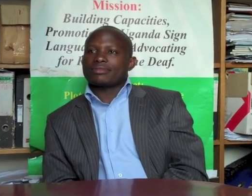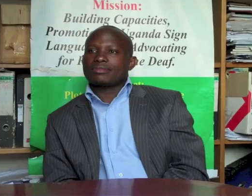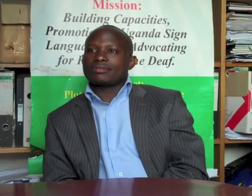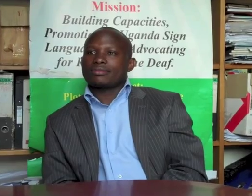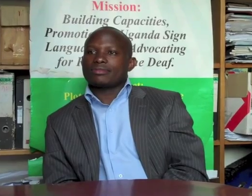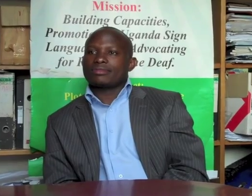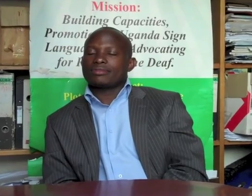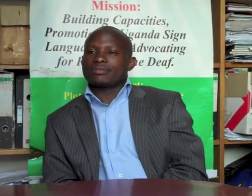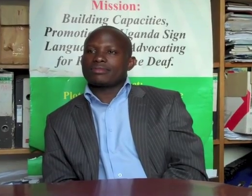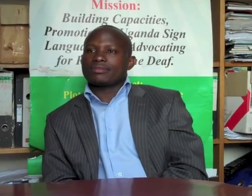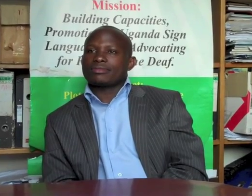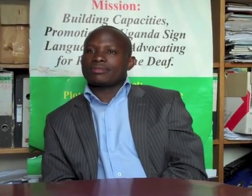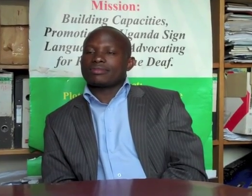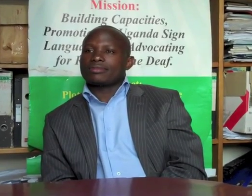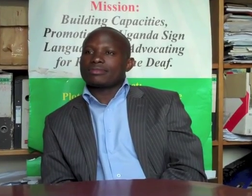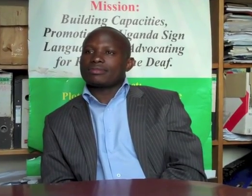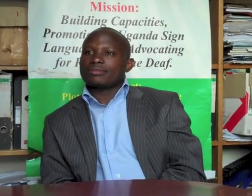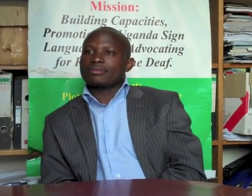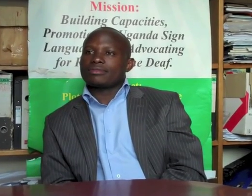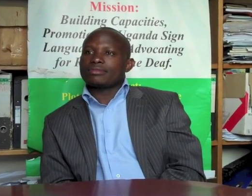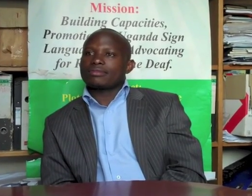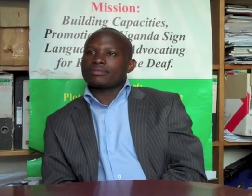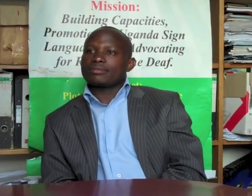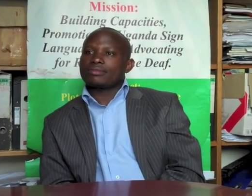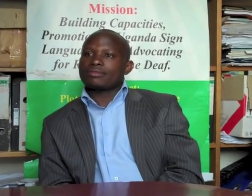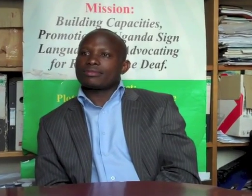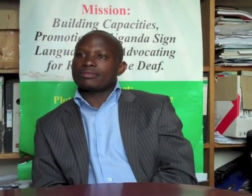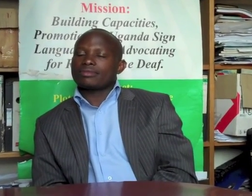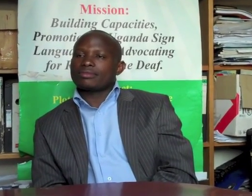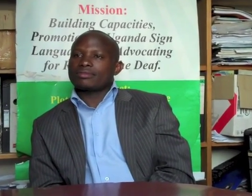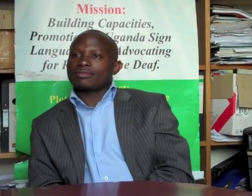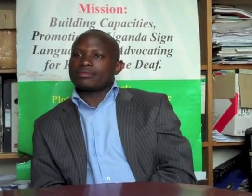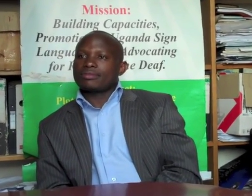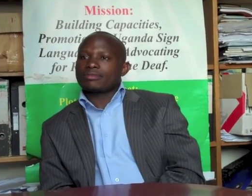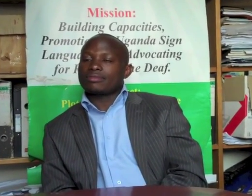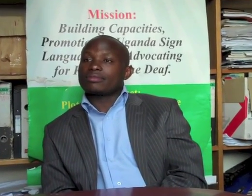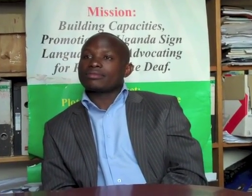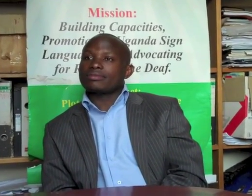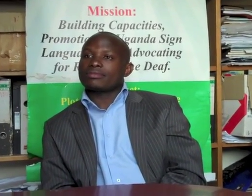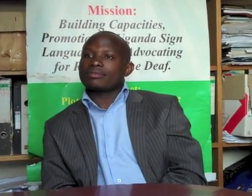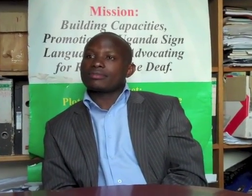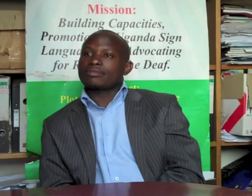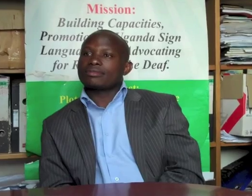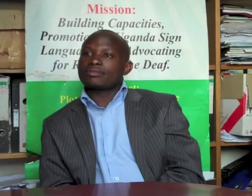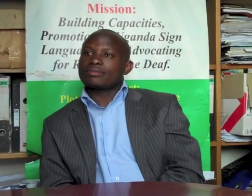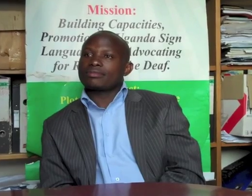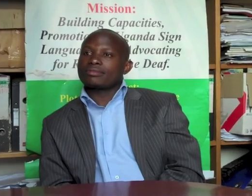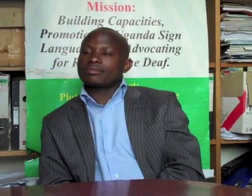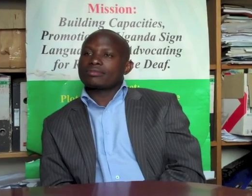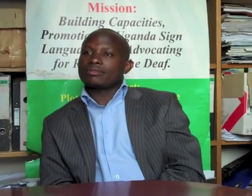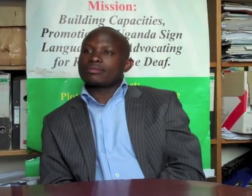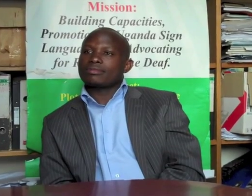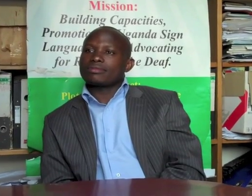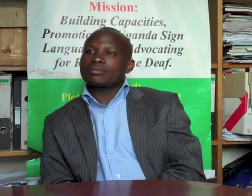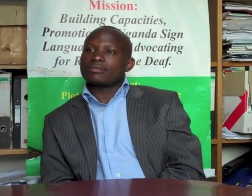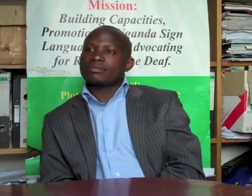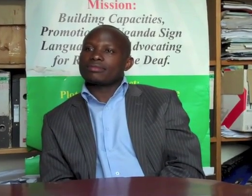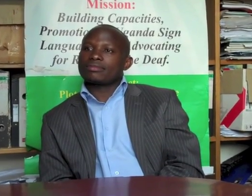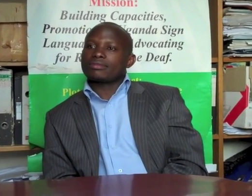And what about your classmates? If you stayed in mainstream education, did you find it difficult to remain friends with your hearing